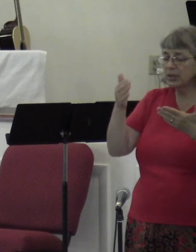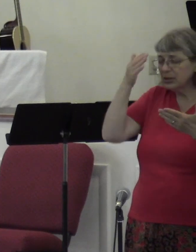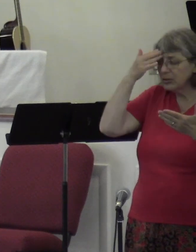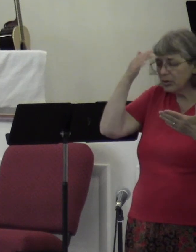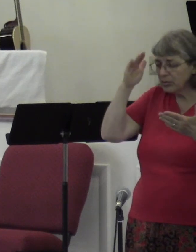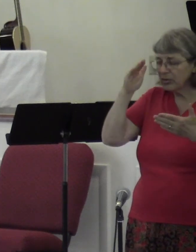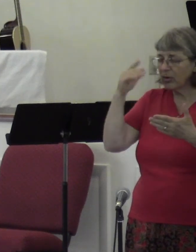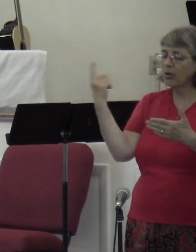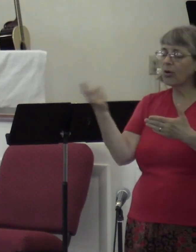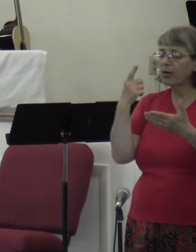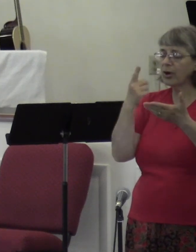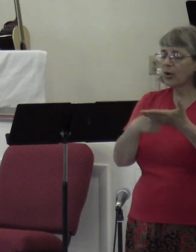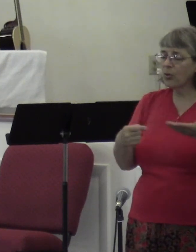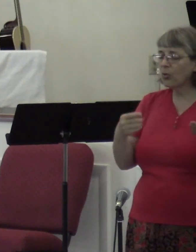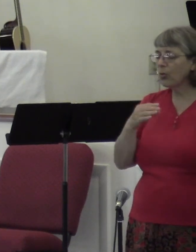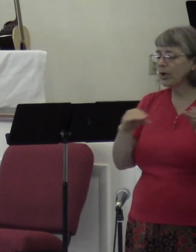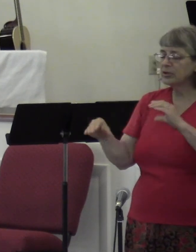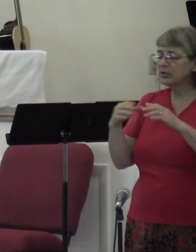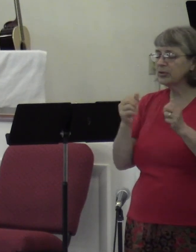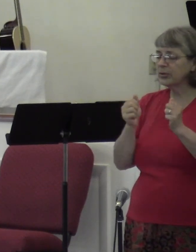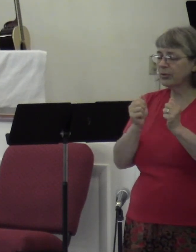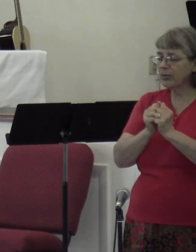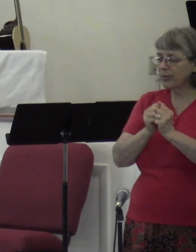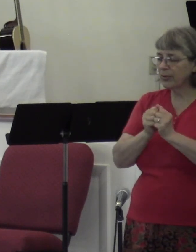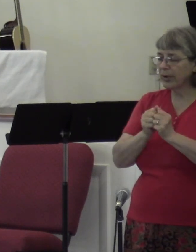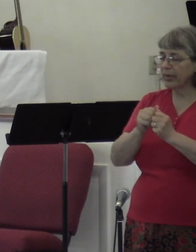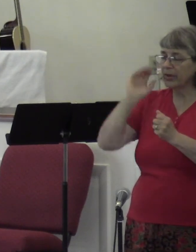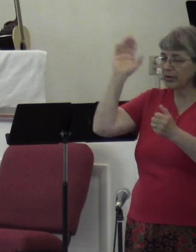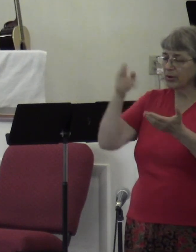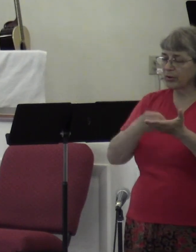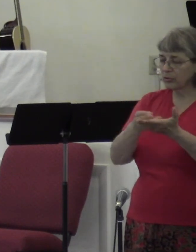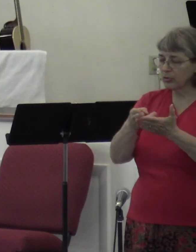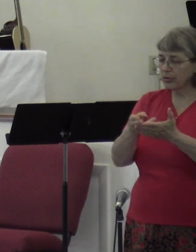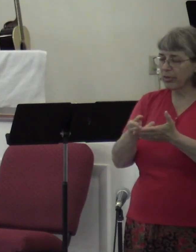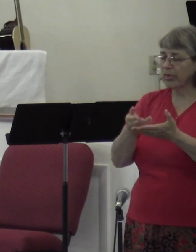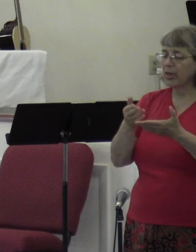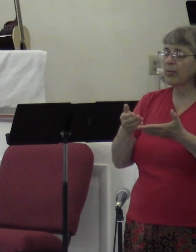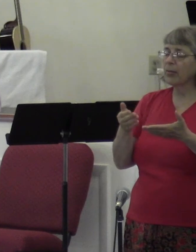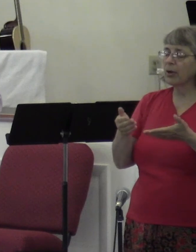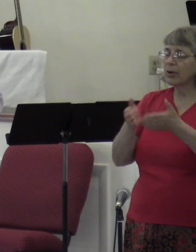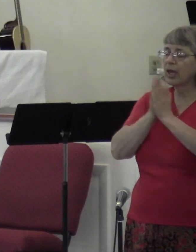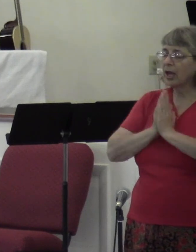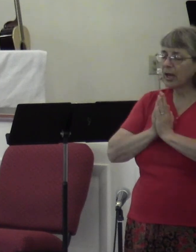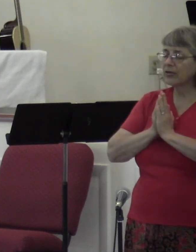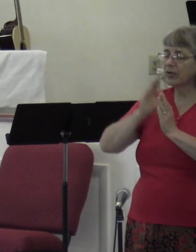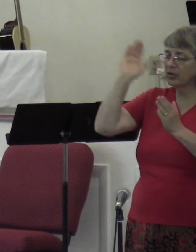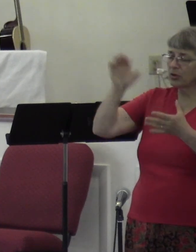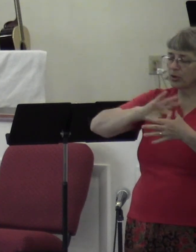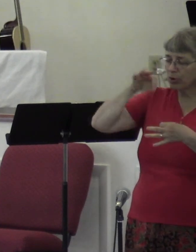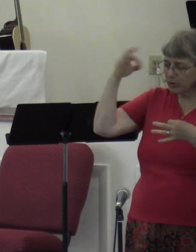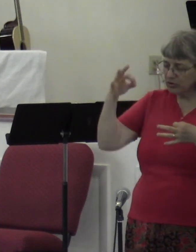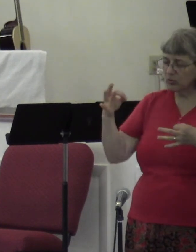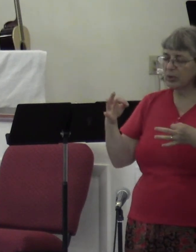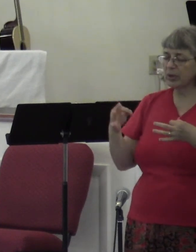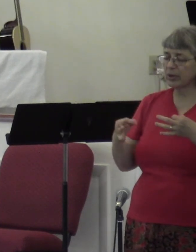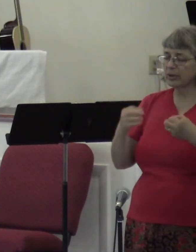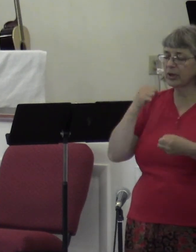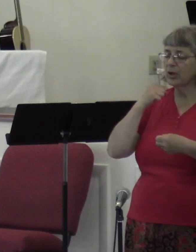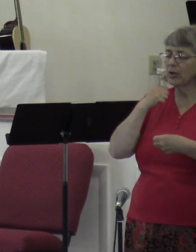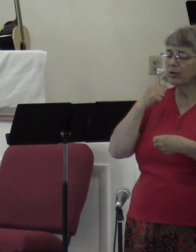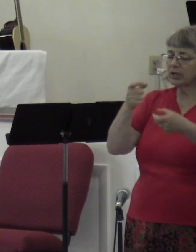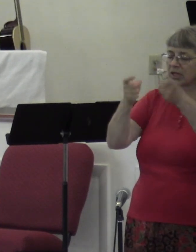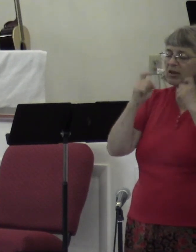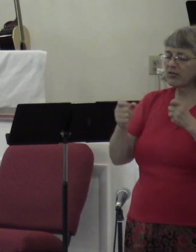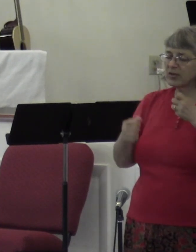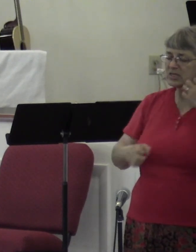Spirit will energize us to let that Spirit within us make us into the image of Jesus Christ